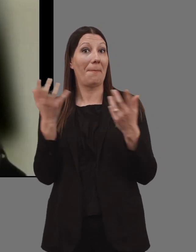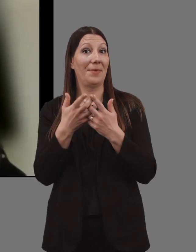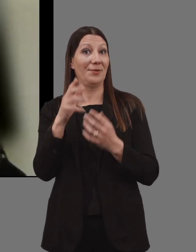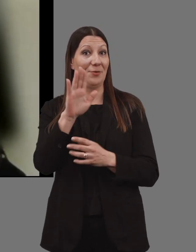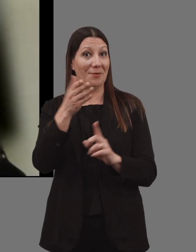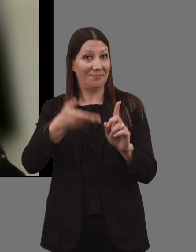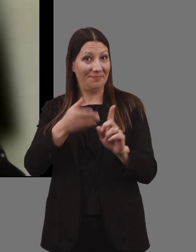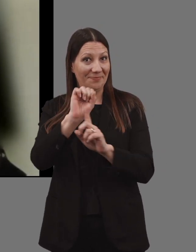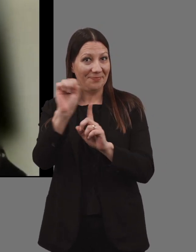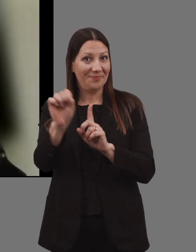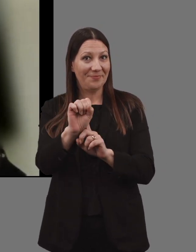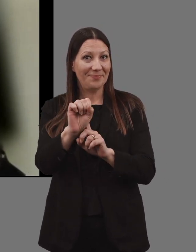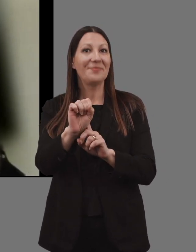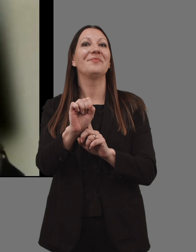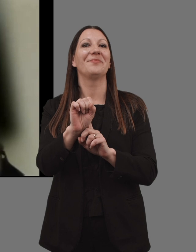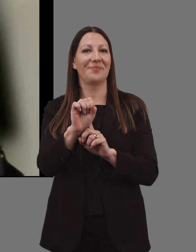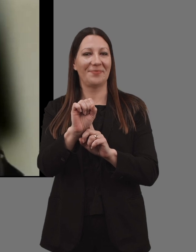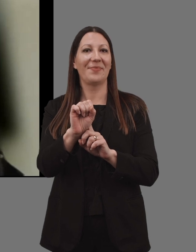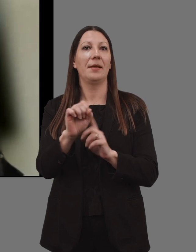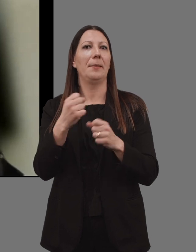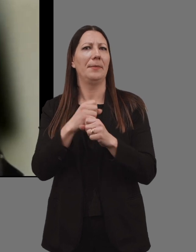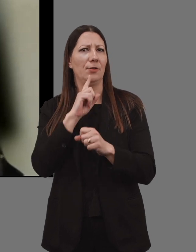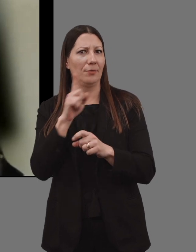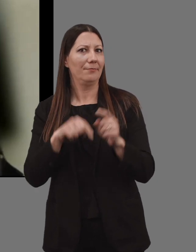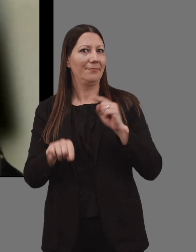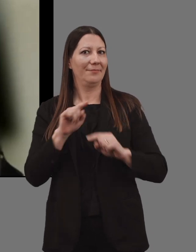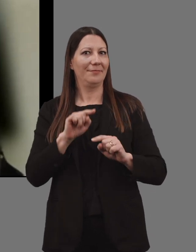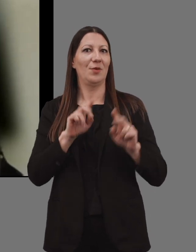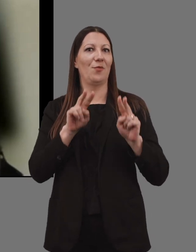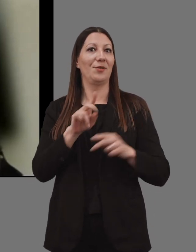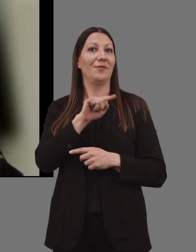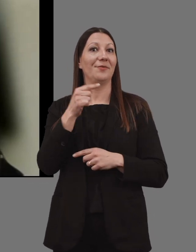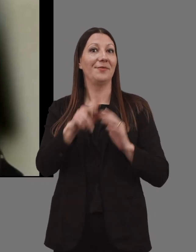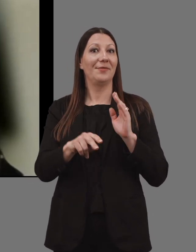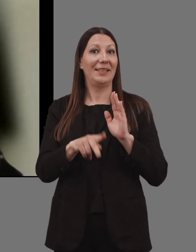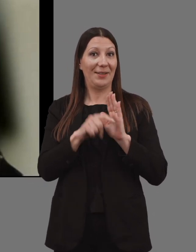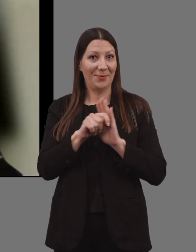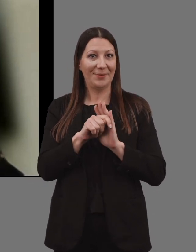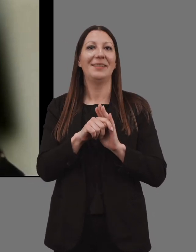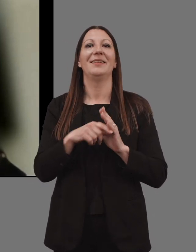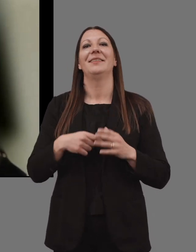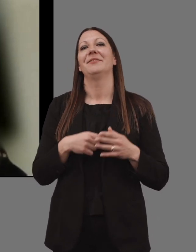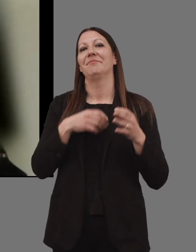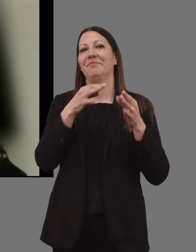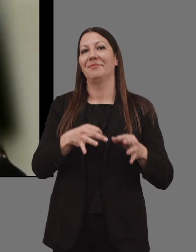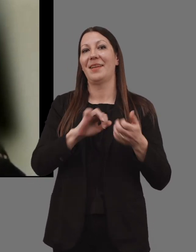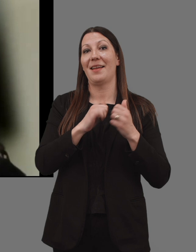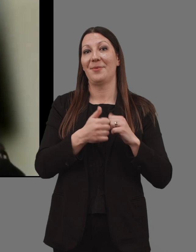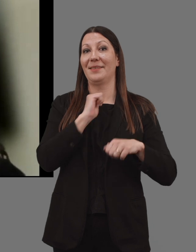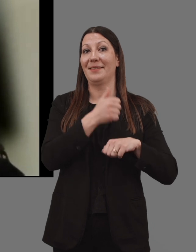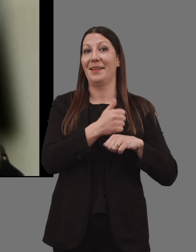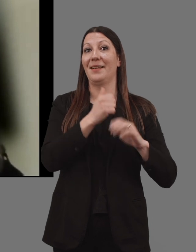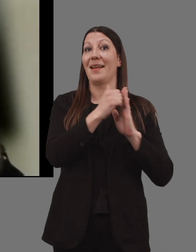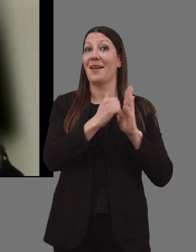make sure that you see the first video, which is how to create your account, and then follow up